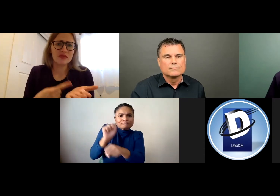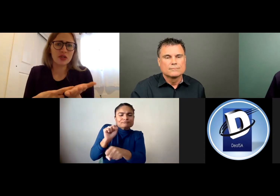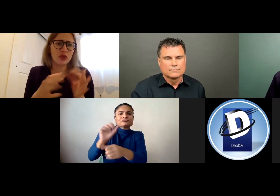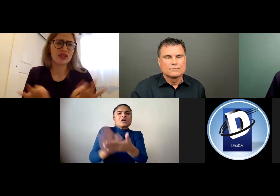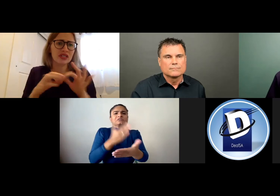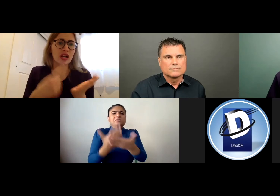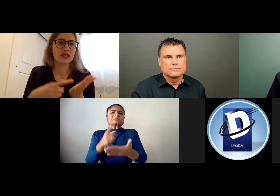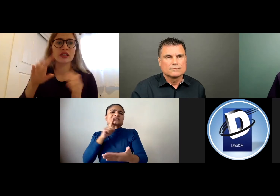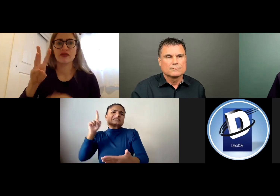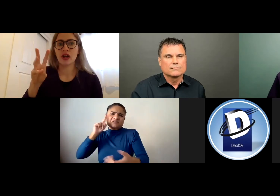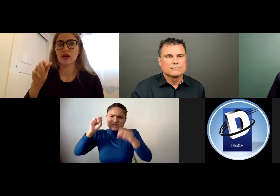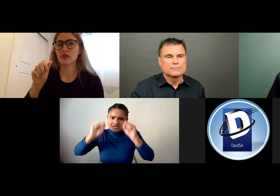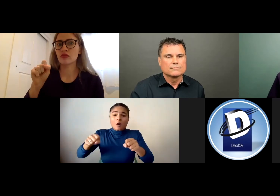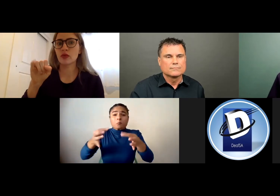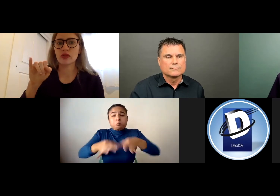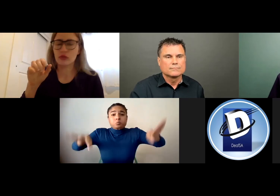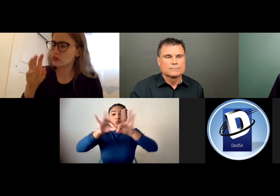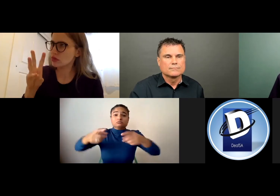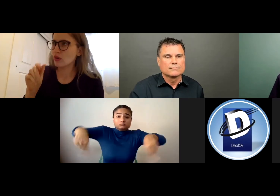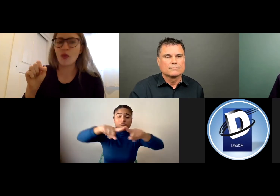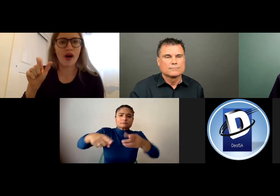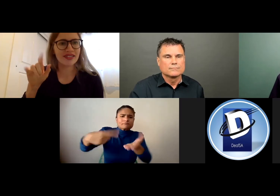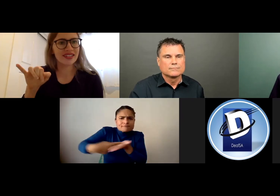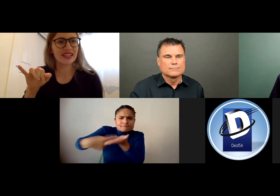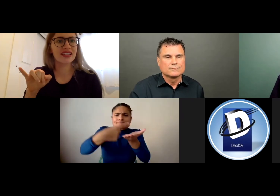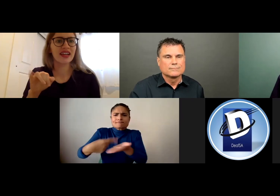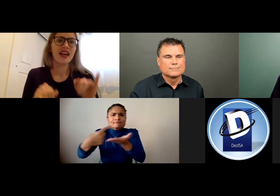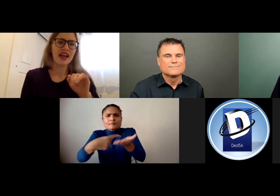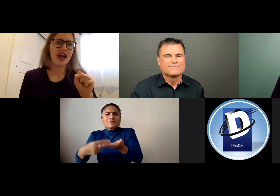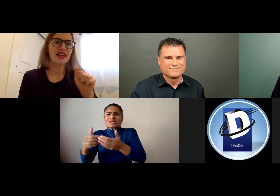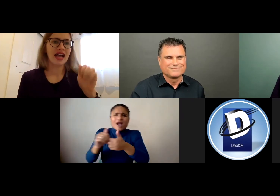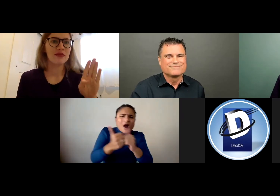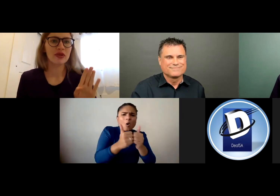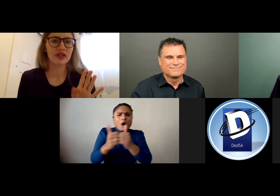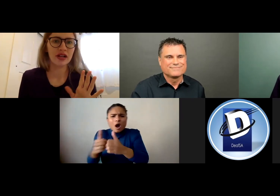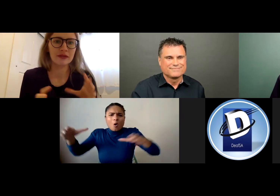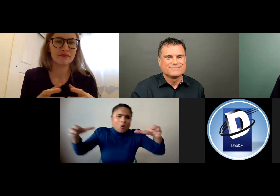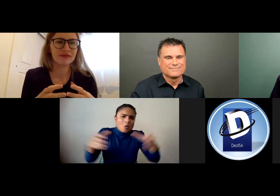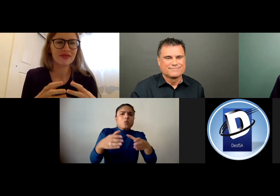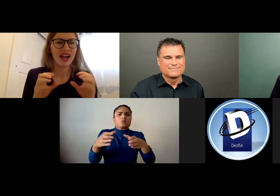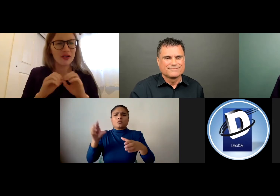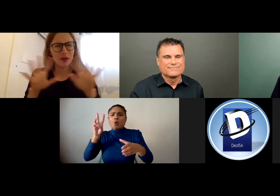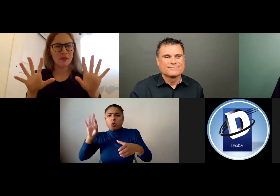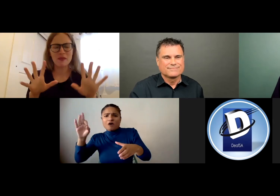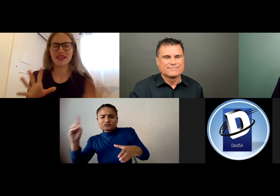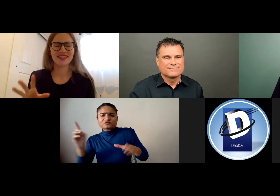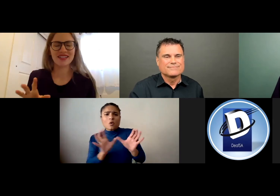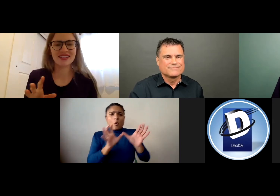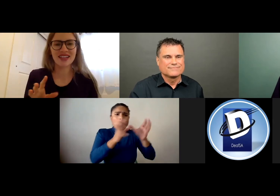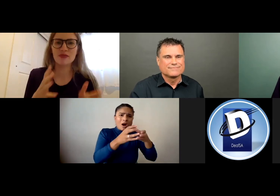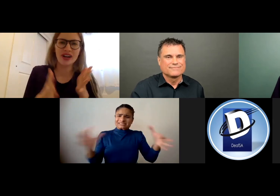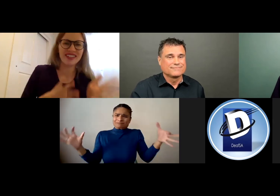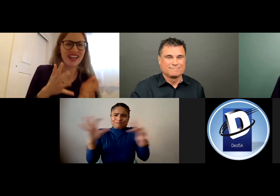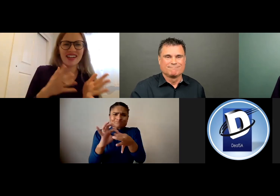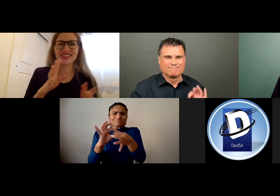that's something worth discussing with WASLI and ISAAB. I hope that makes sense.